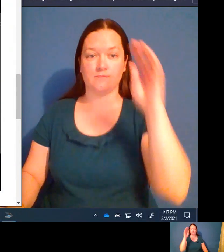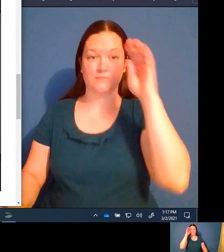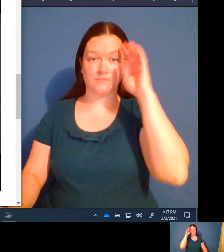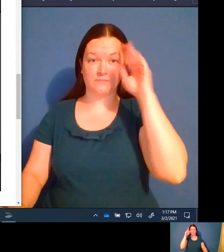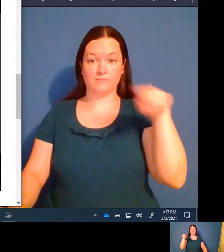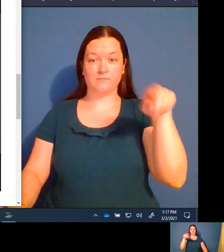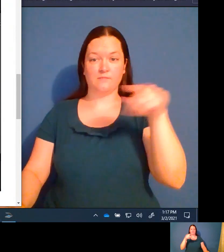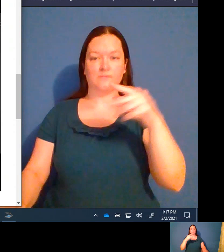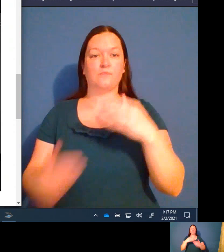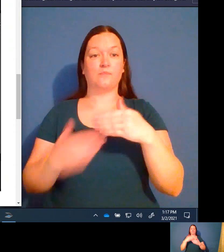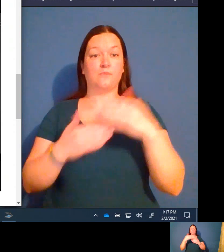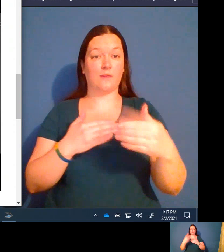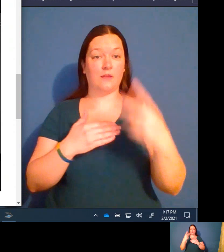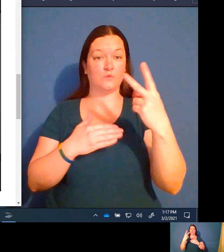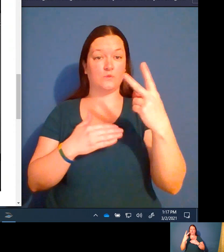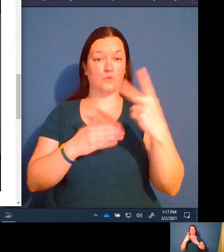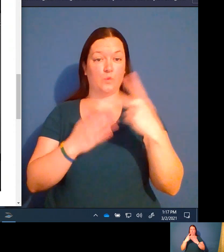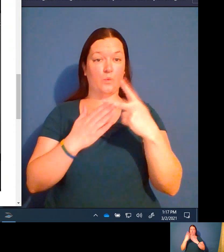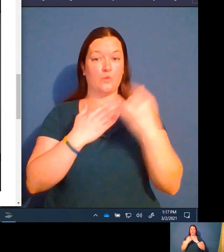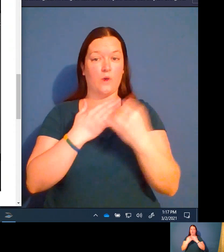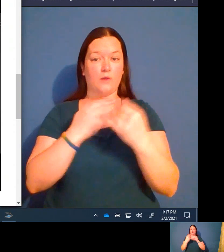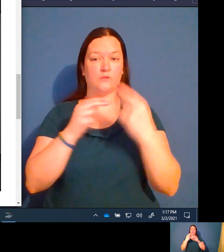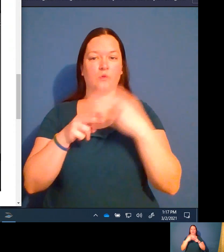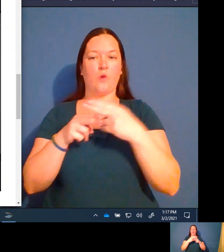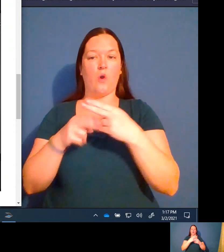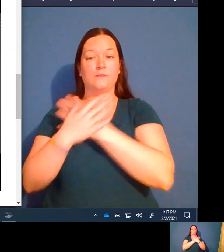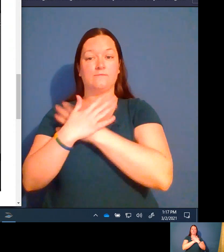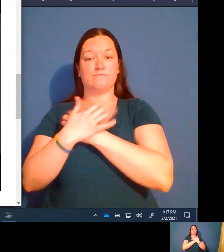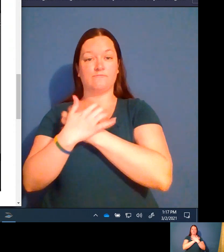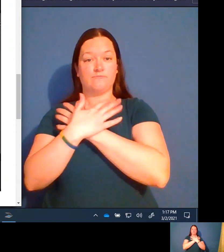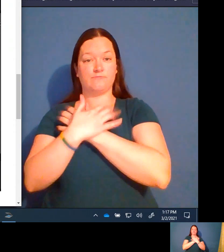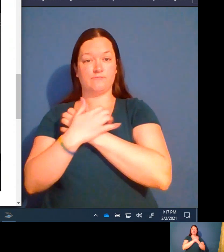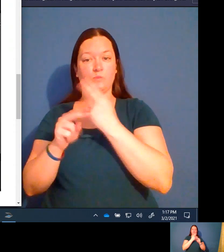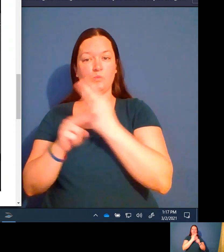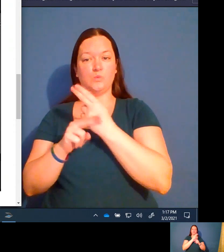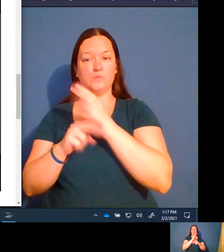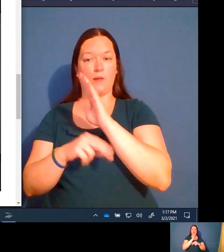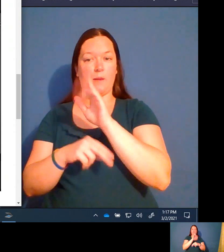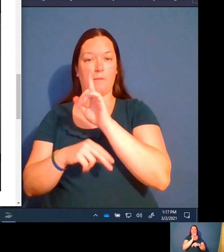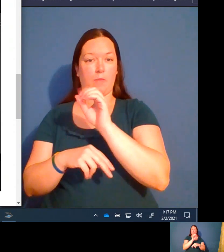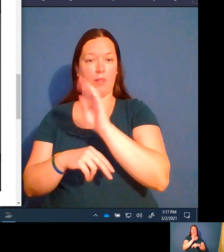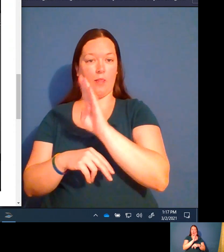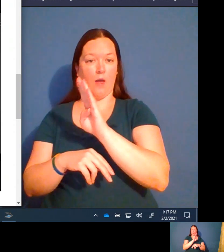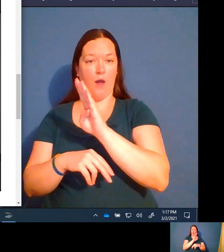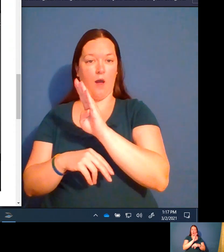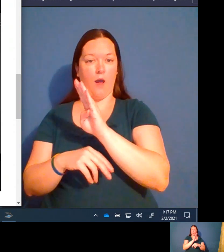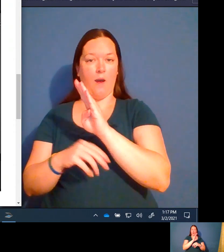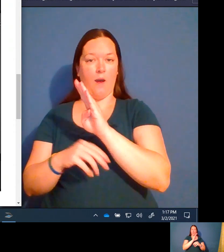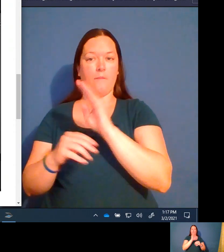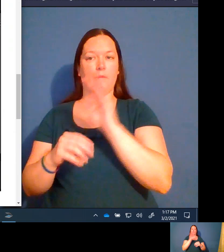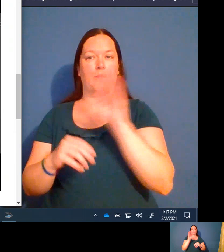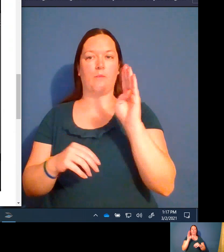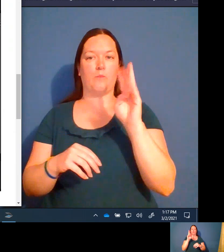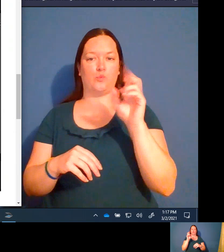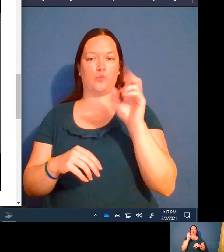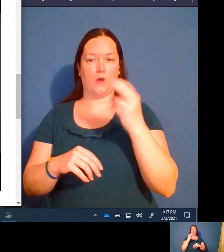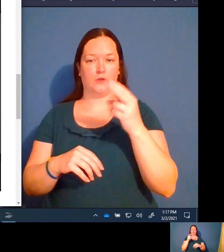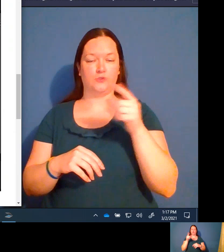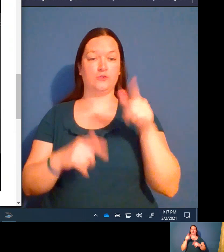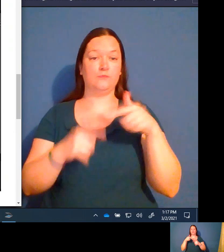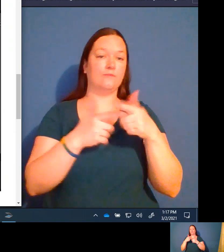Hey guys, so our next two projects are going to be what I call the teddy bear using the blob brush, and then I'm going to have you guys find some clip